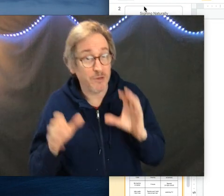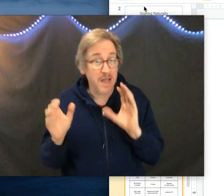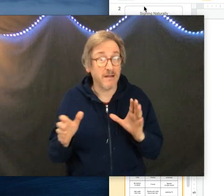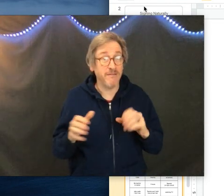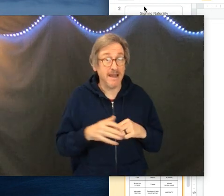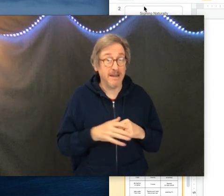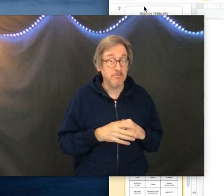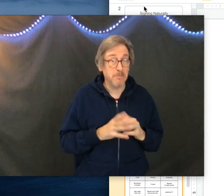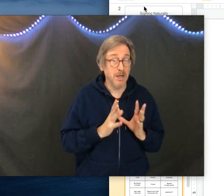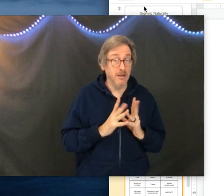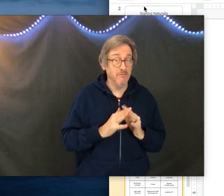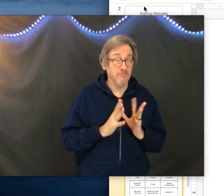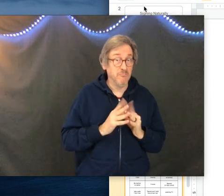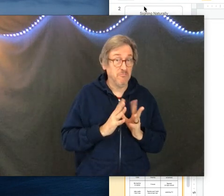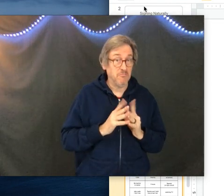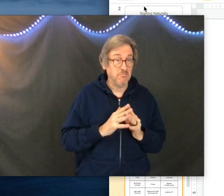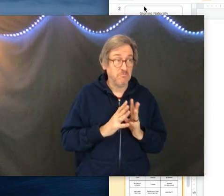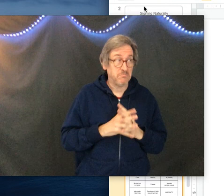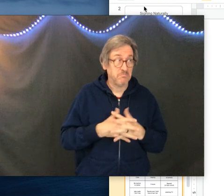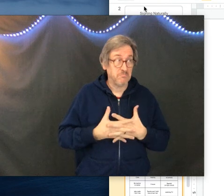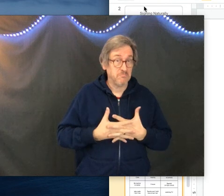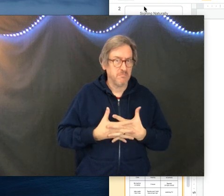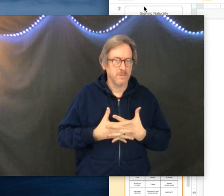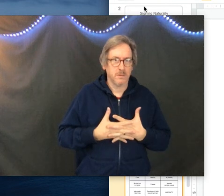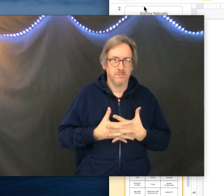So if you're not a fan of